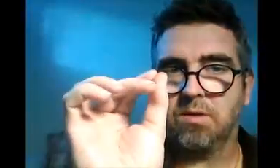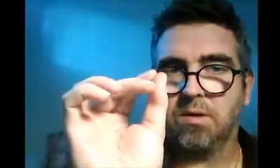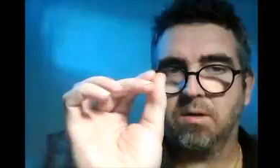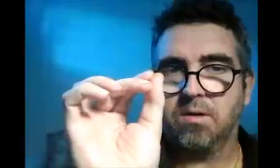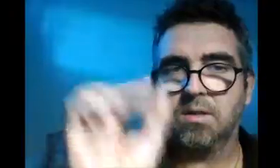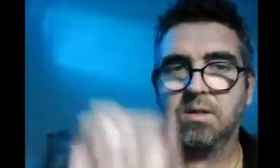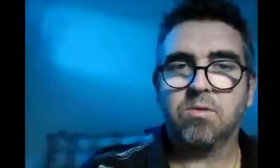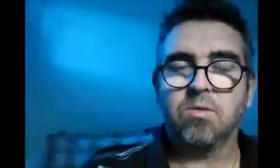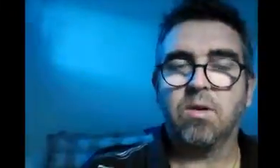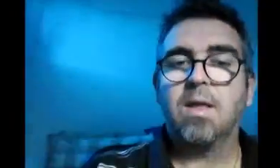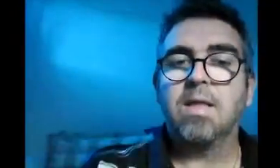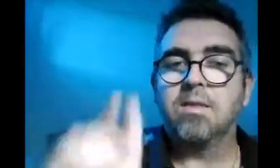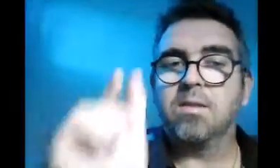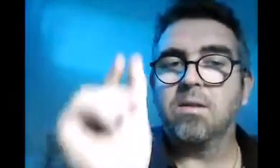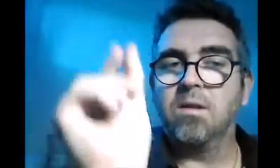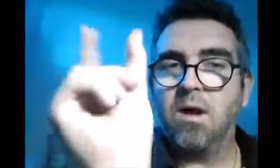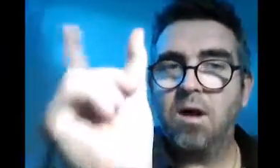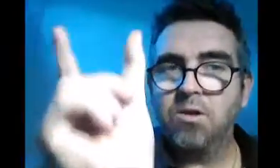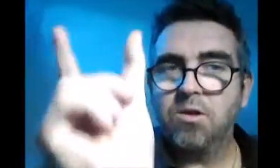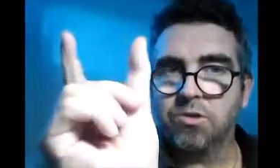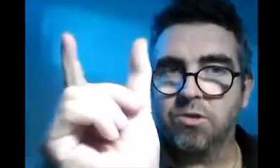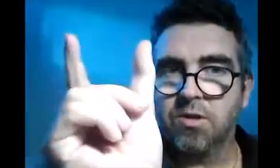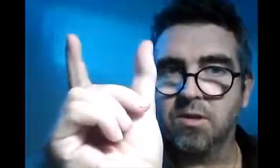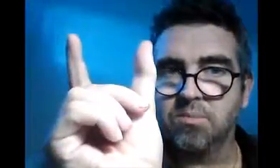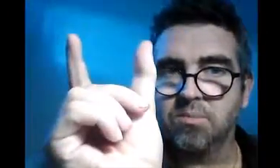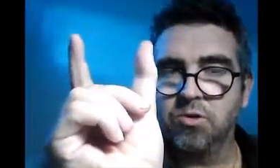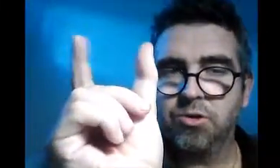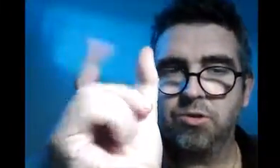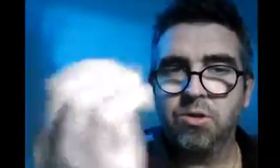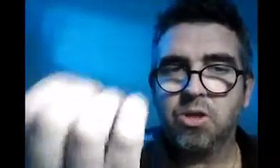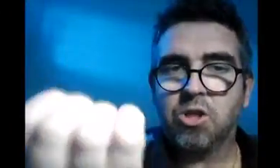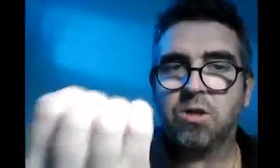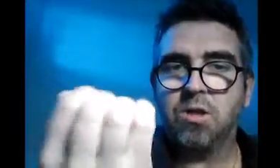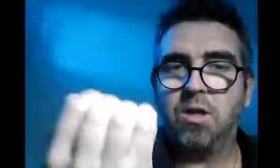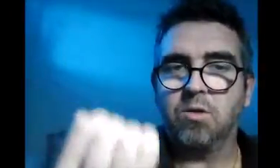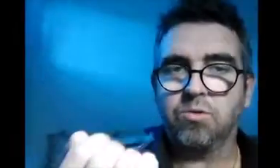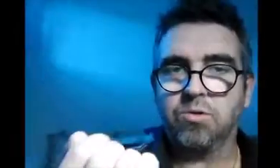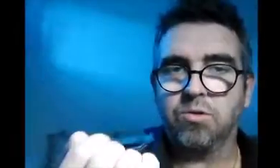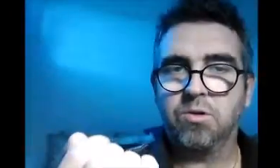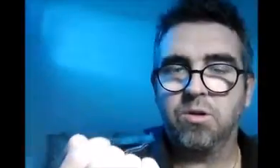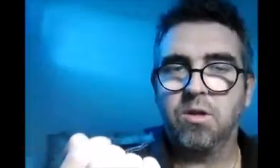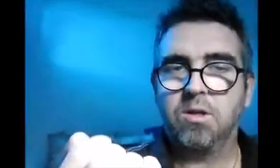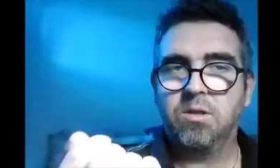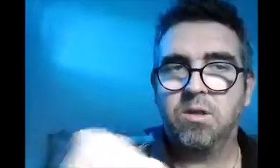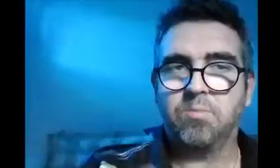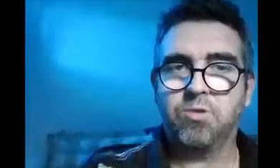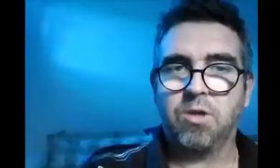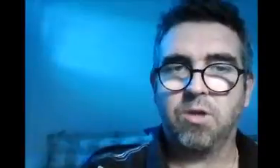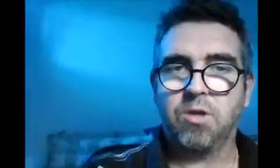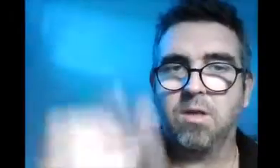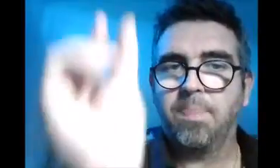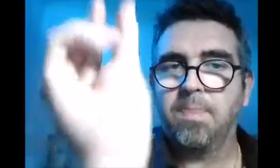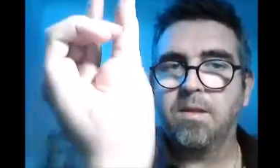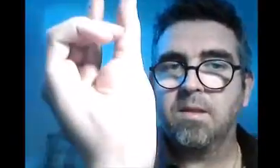star. So the larger this motion, the closer the object.